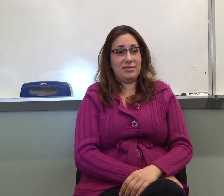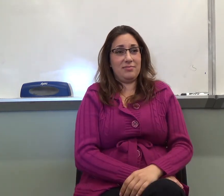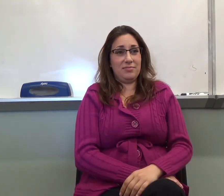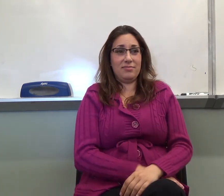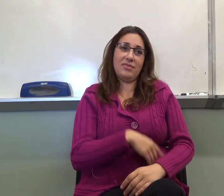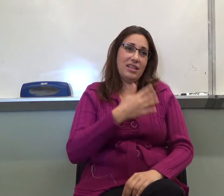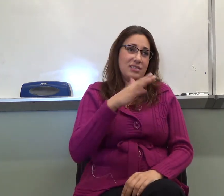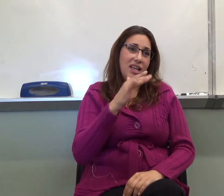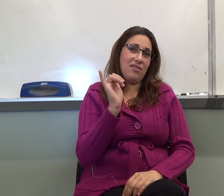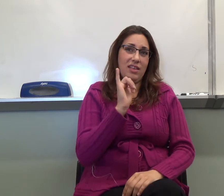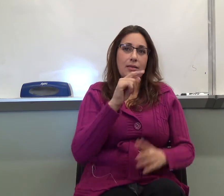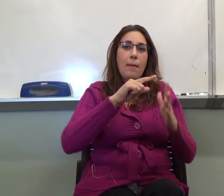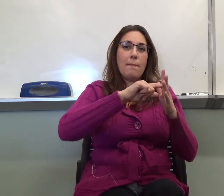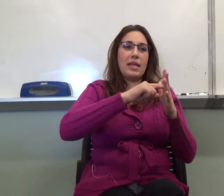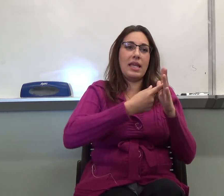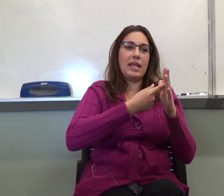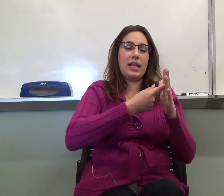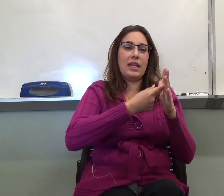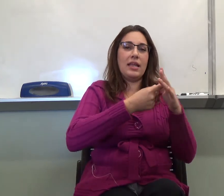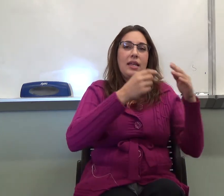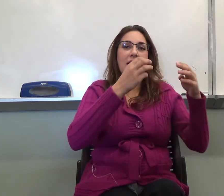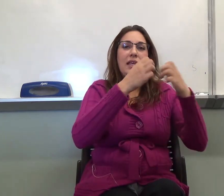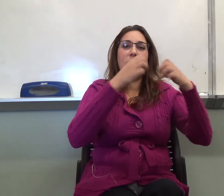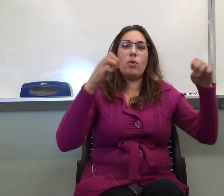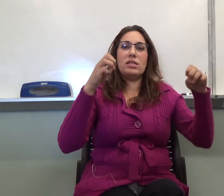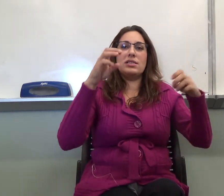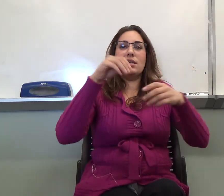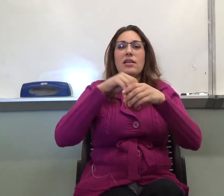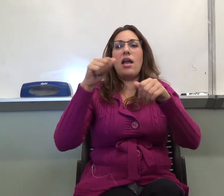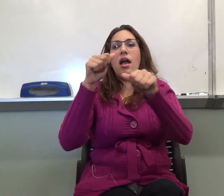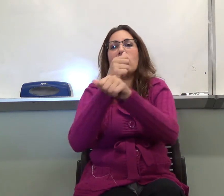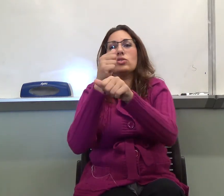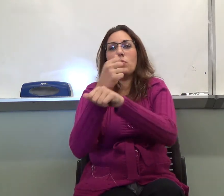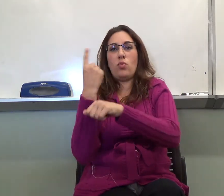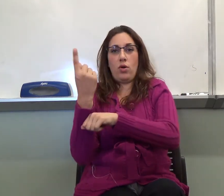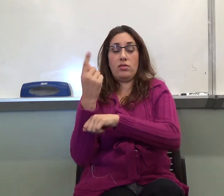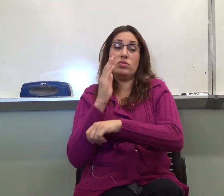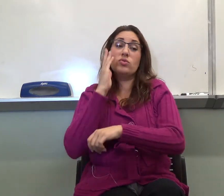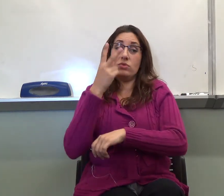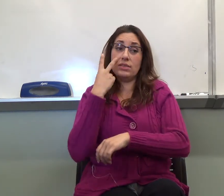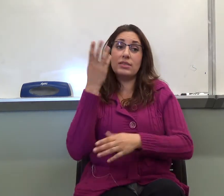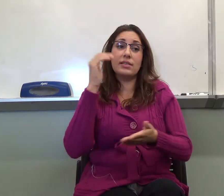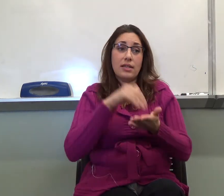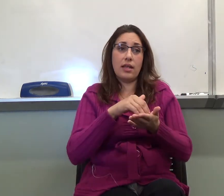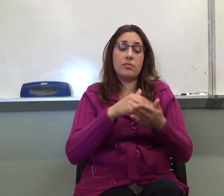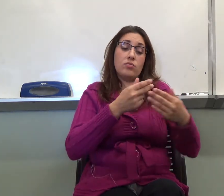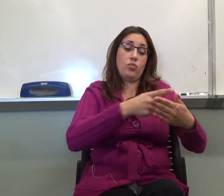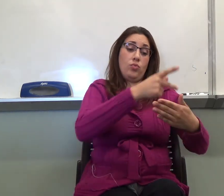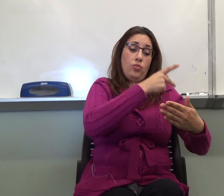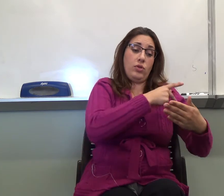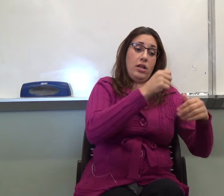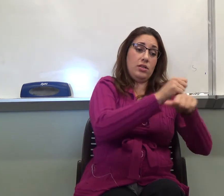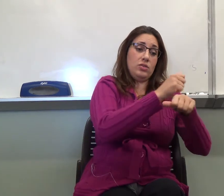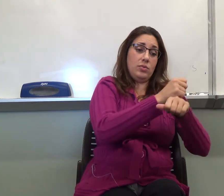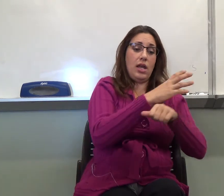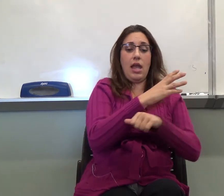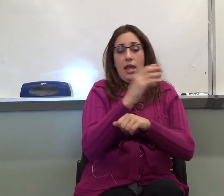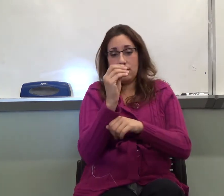beginning equation in Algebra 1. You will see this again in pre-algebra and Algebra 1, but that comes right at the beginning of the